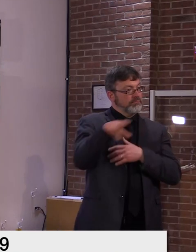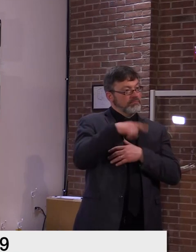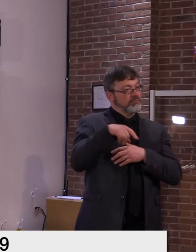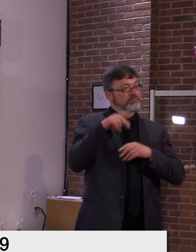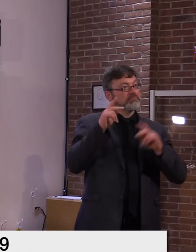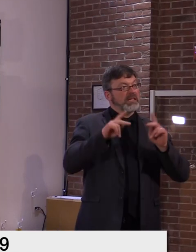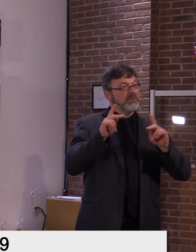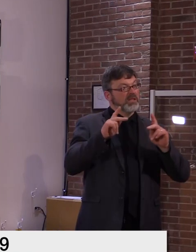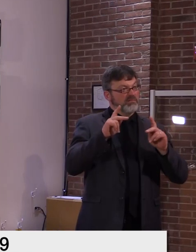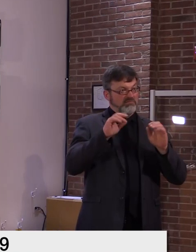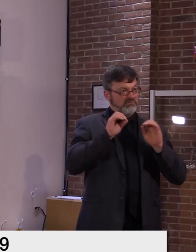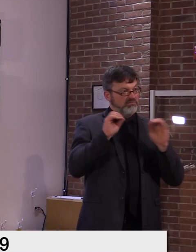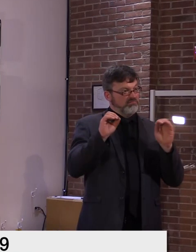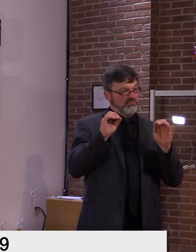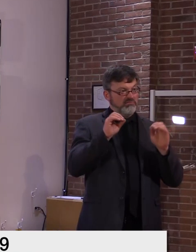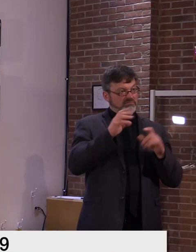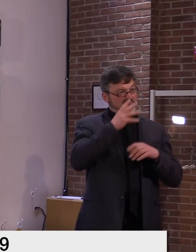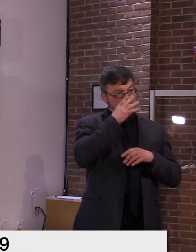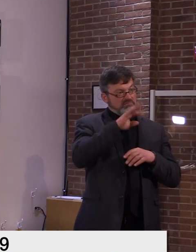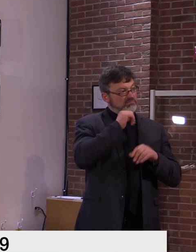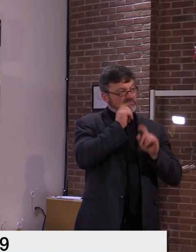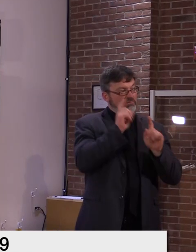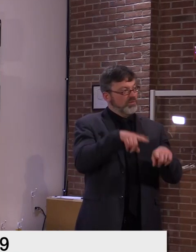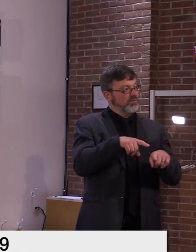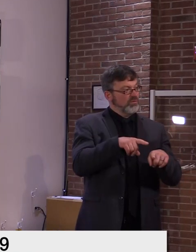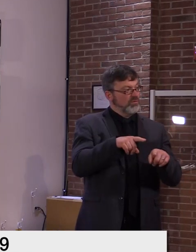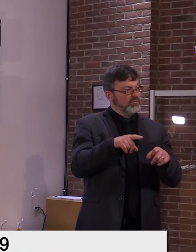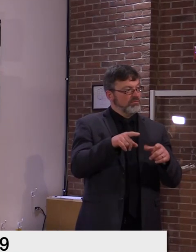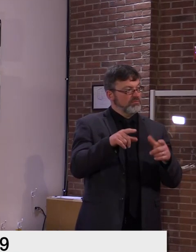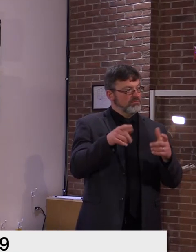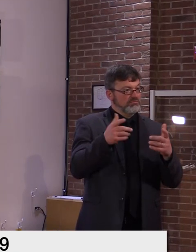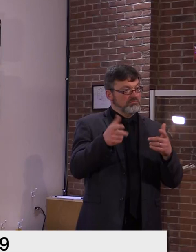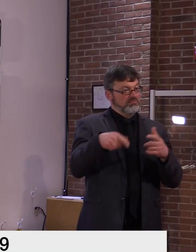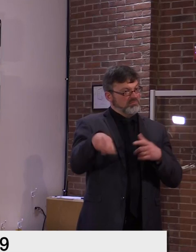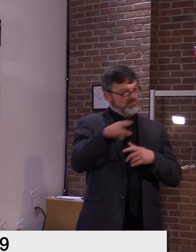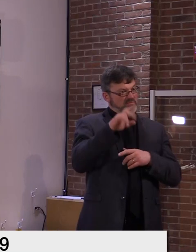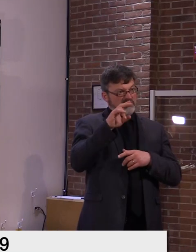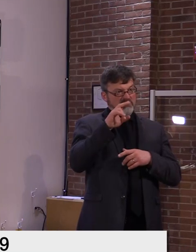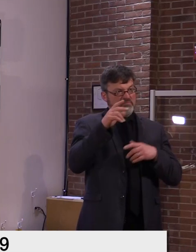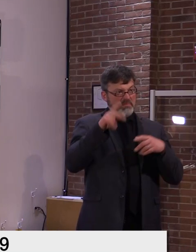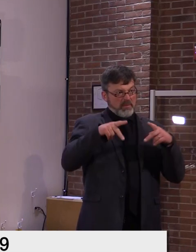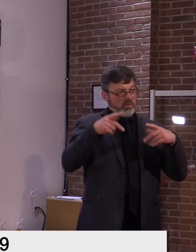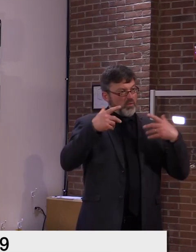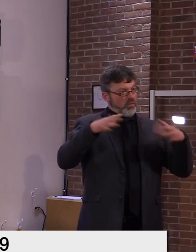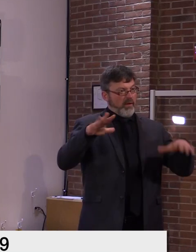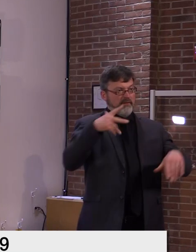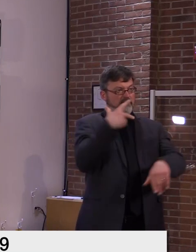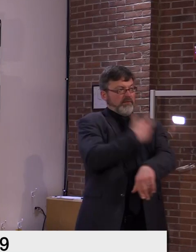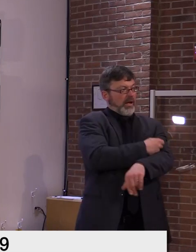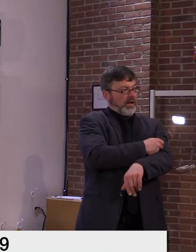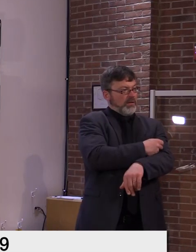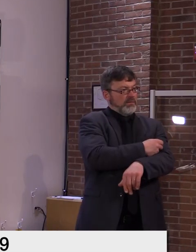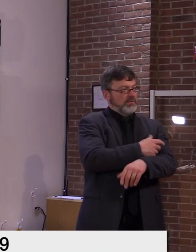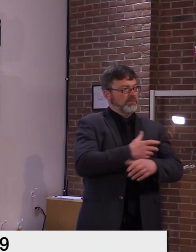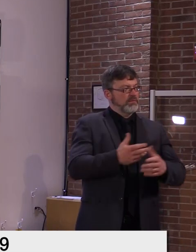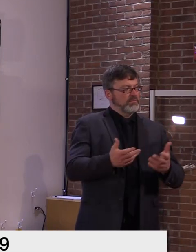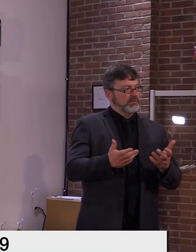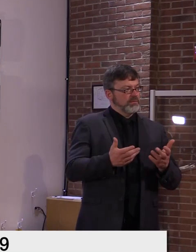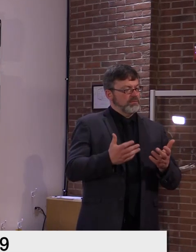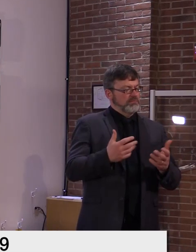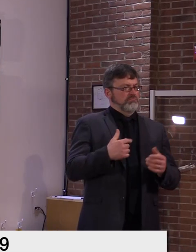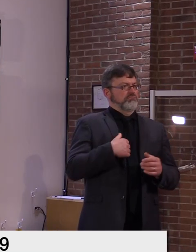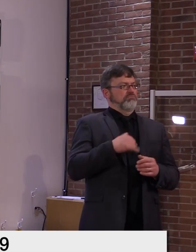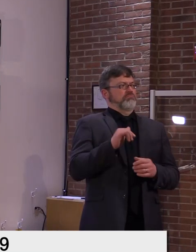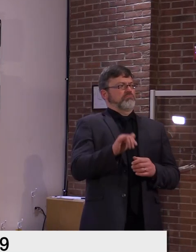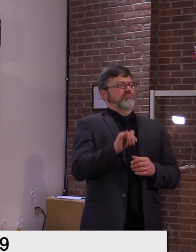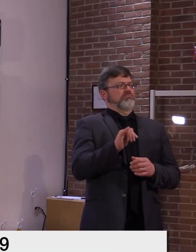do not intend to get a vaccination. Has there been any discussion in your weekly calls with the White House about governors asking